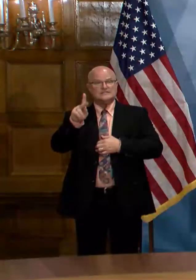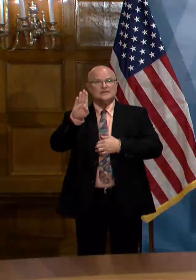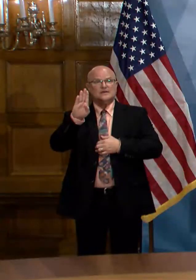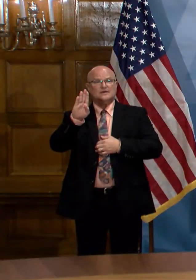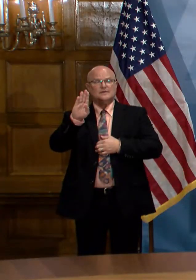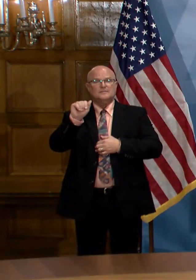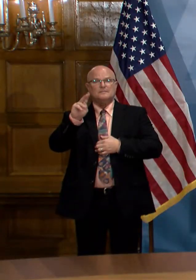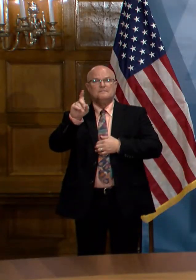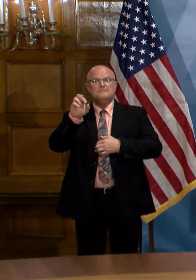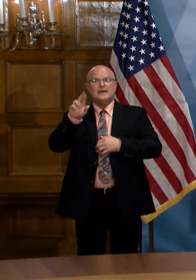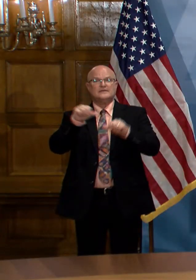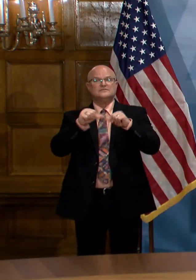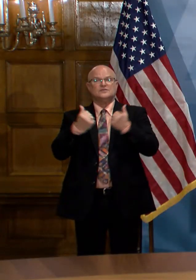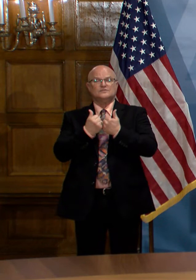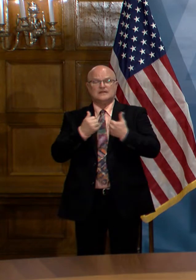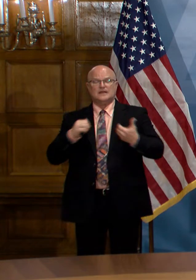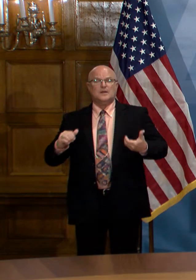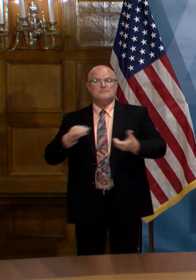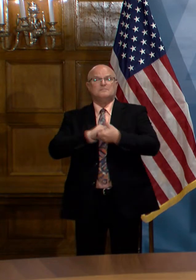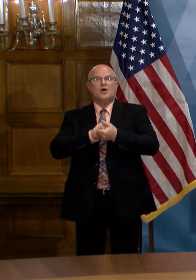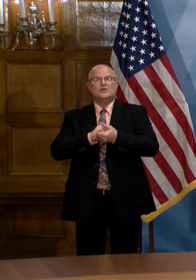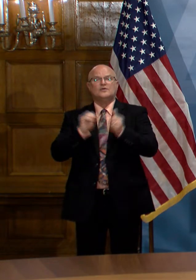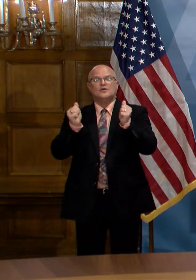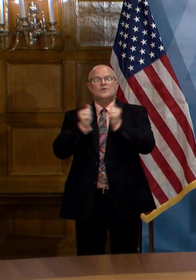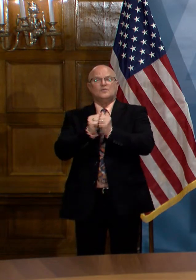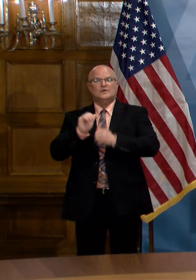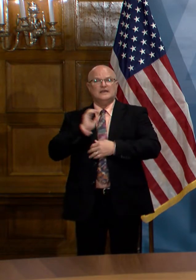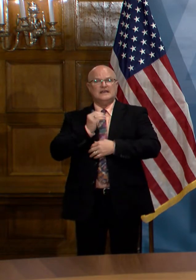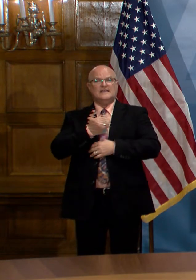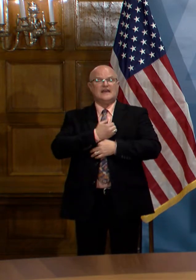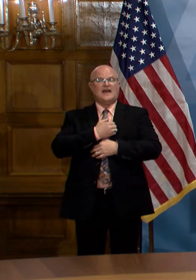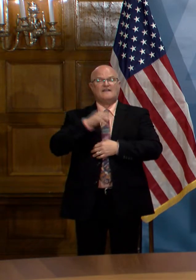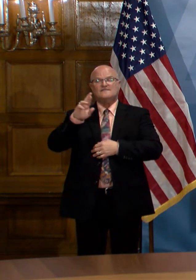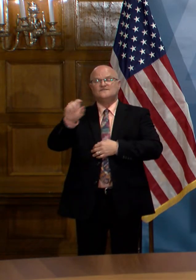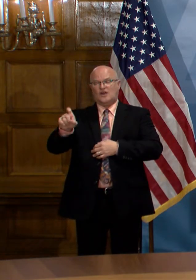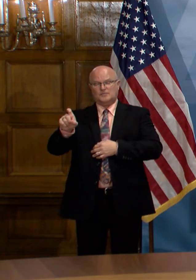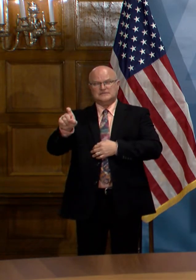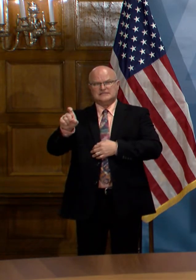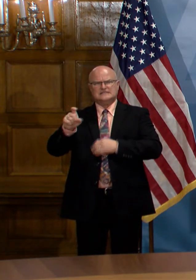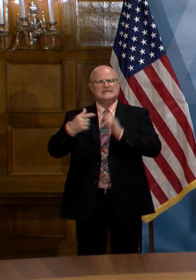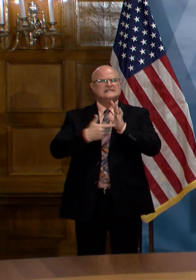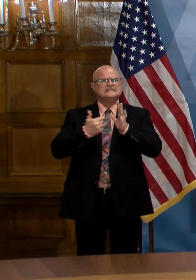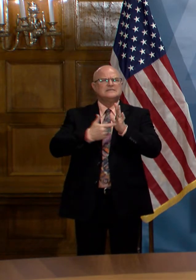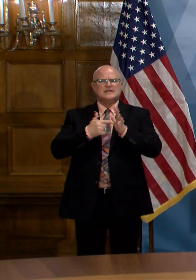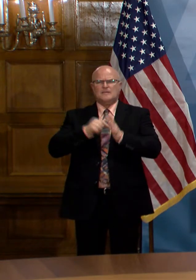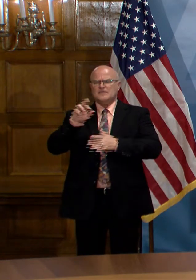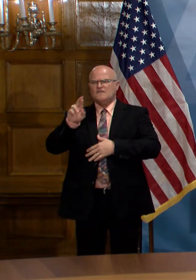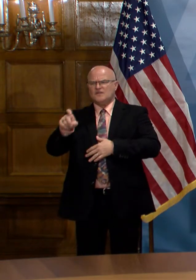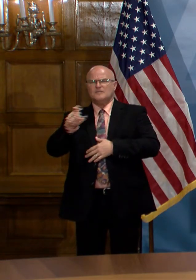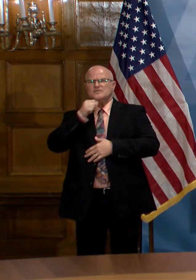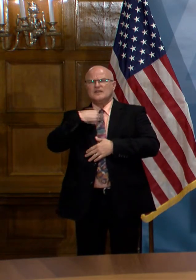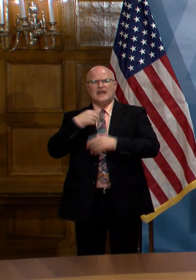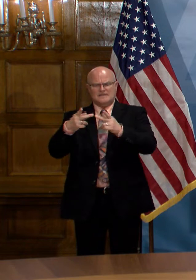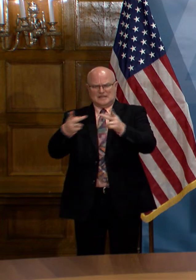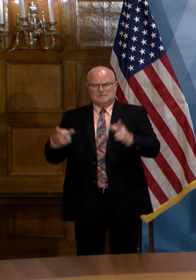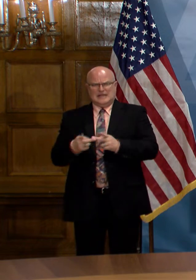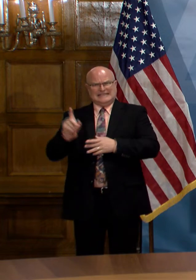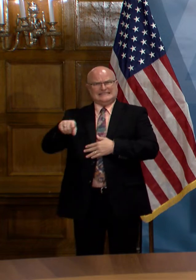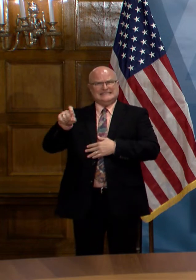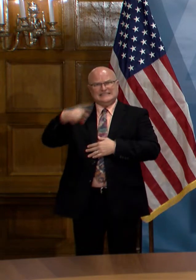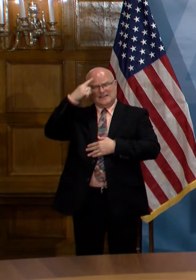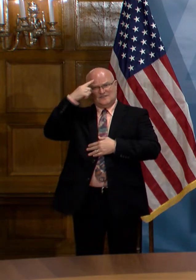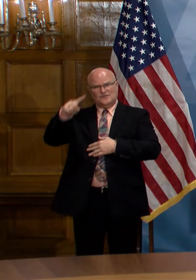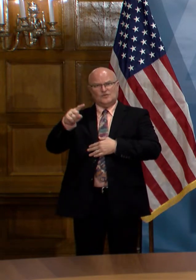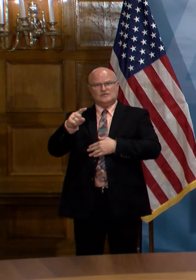Bankers Association partnering with our pharmacies. Sometimes the pharmacies do not have the space that's needed